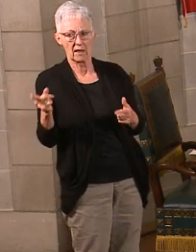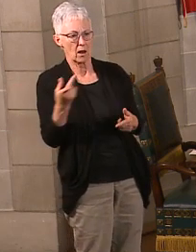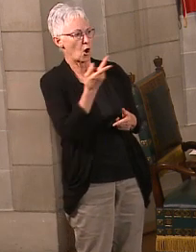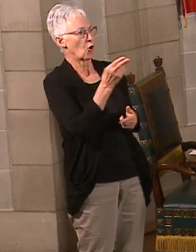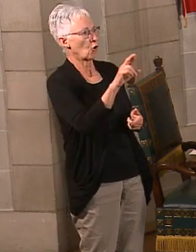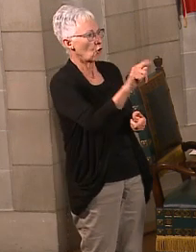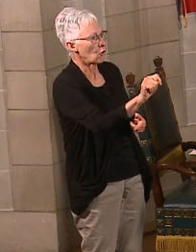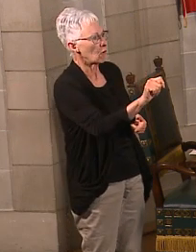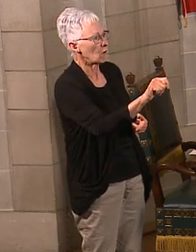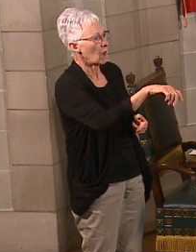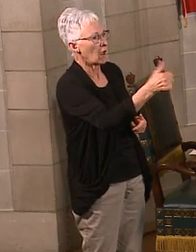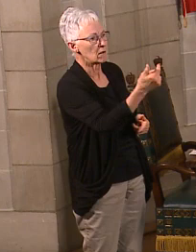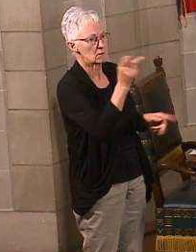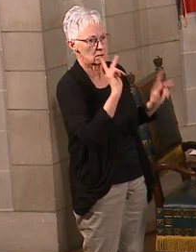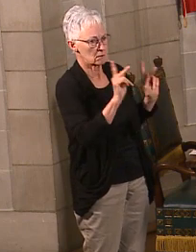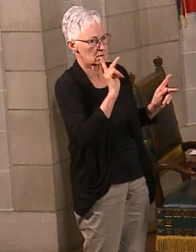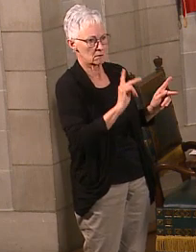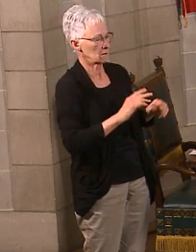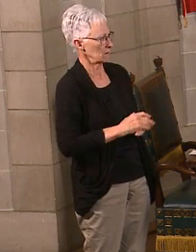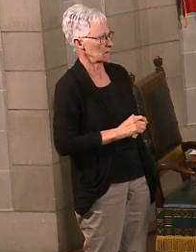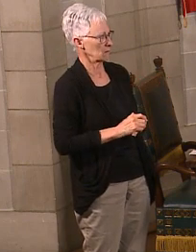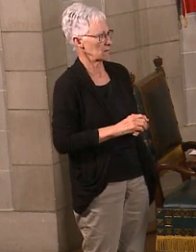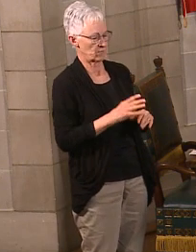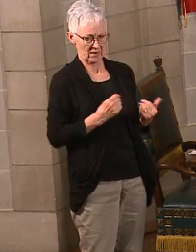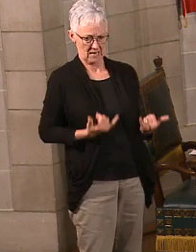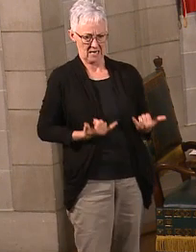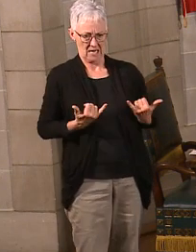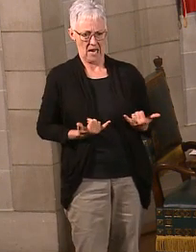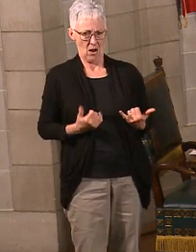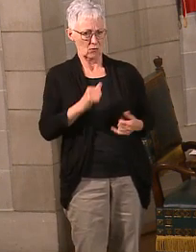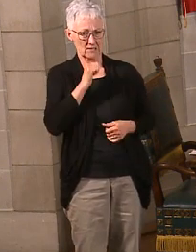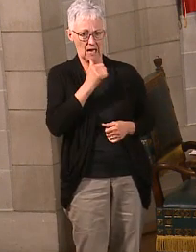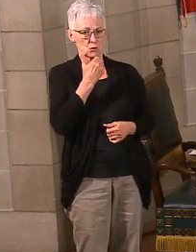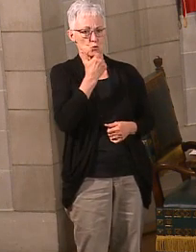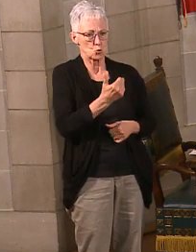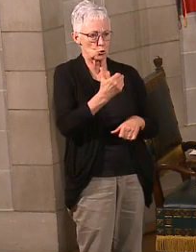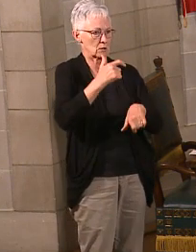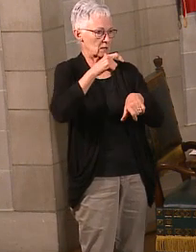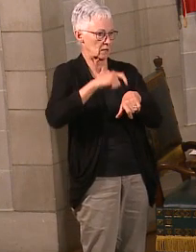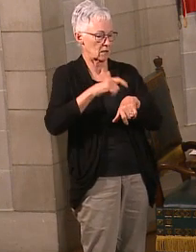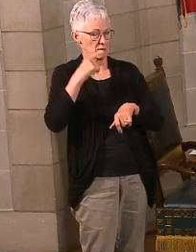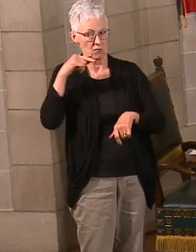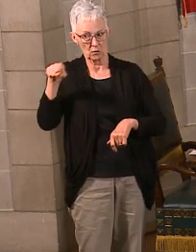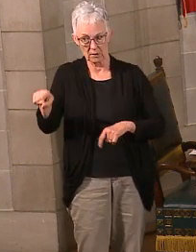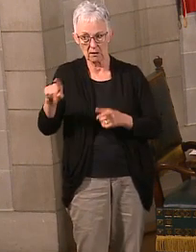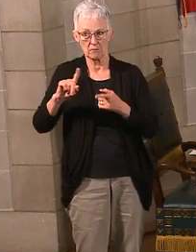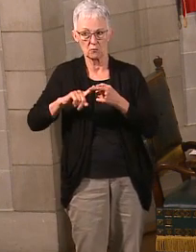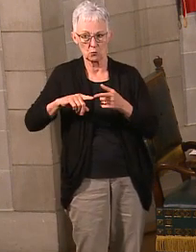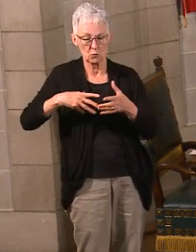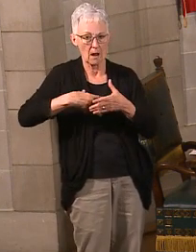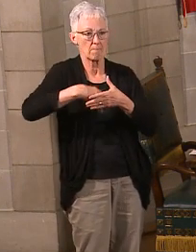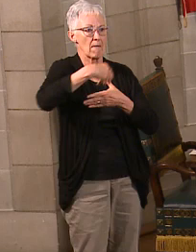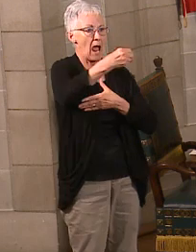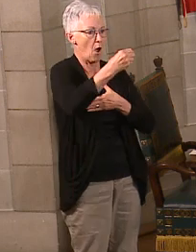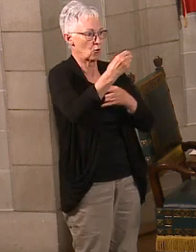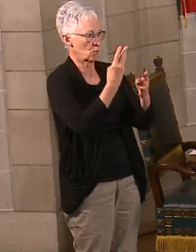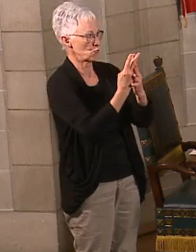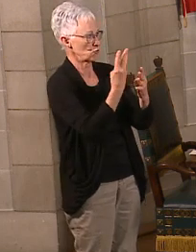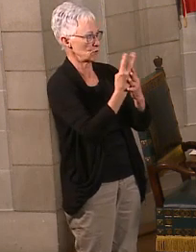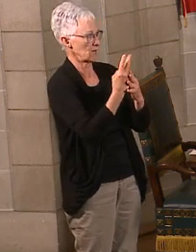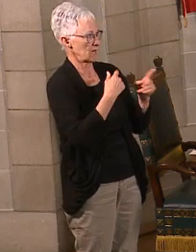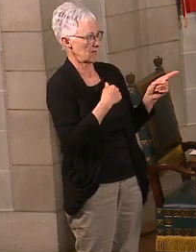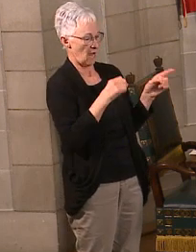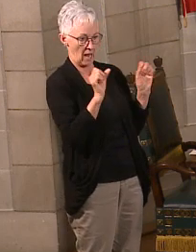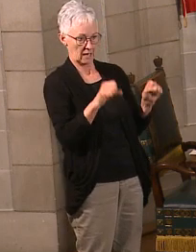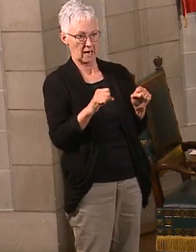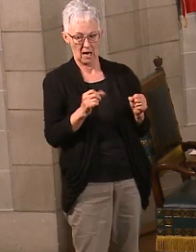is this is not a good time to be coming out of prison. I can offer housing,